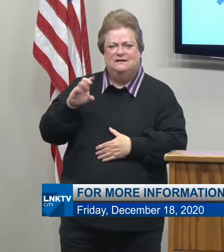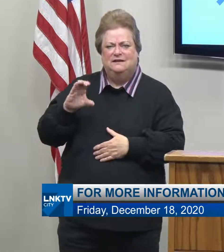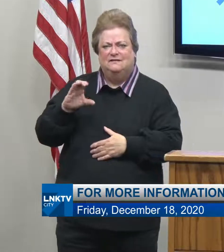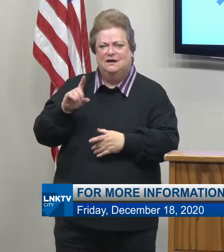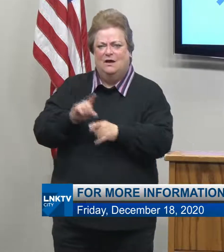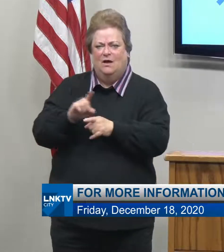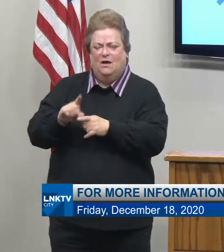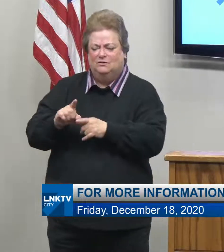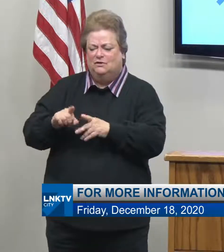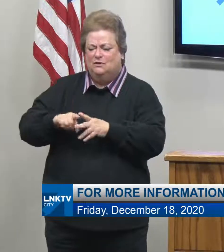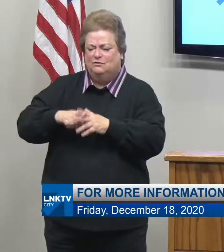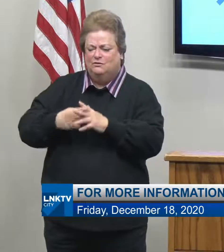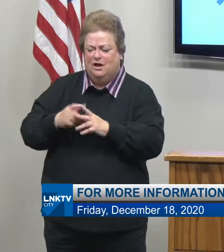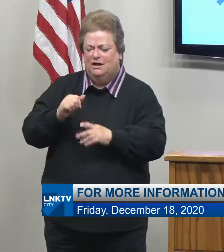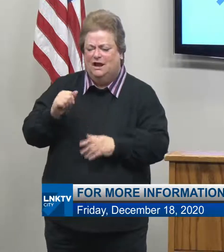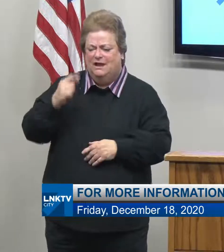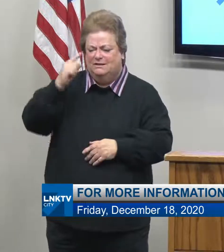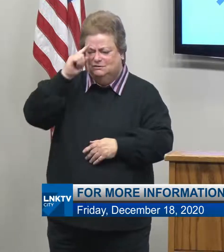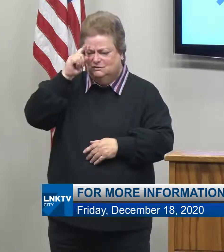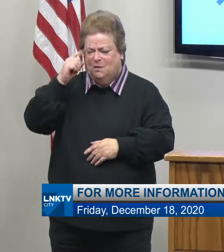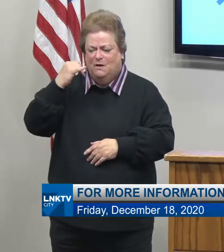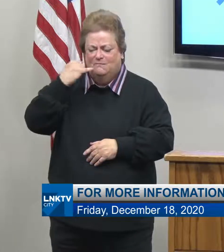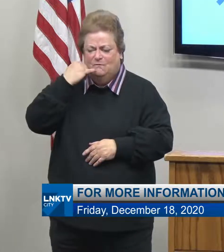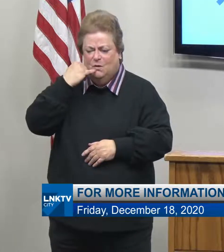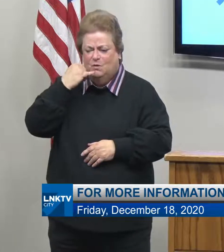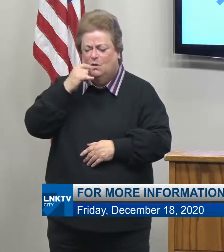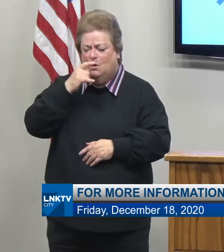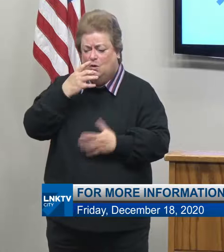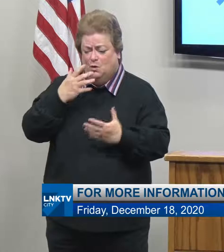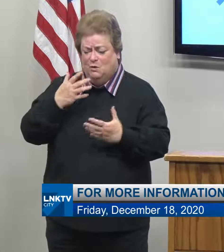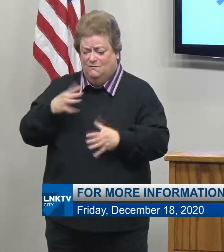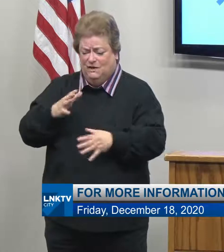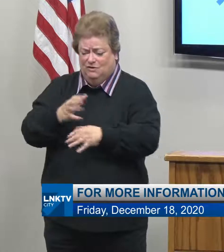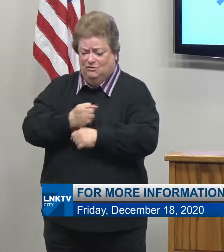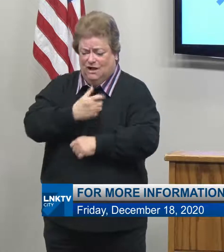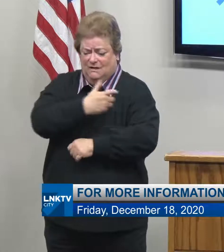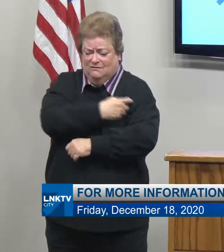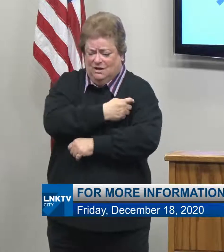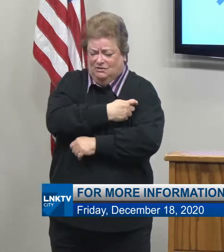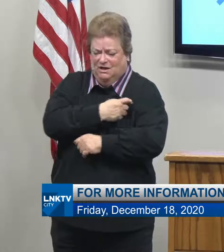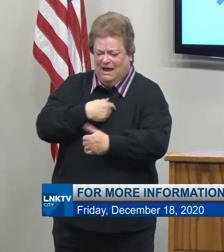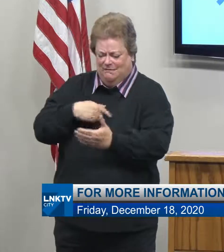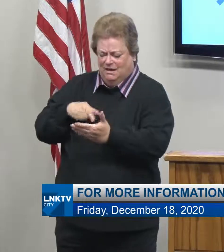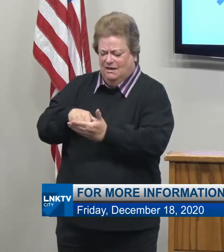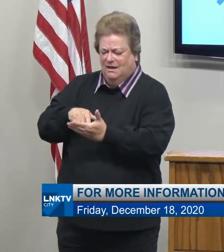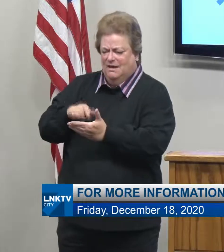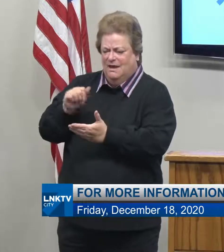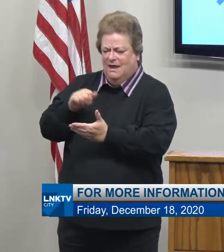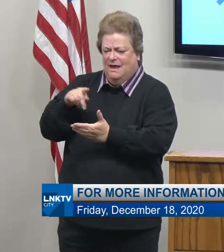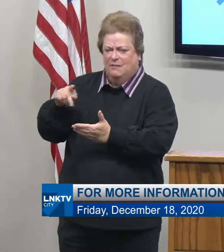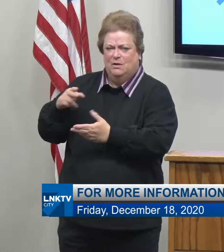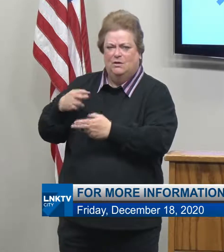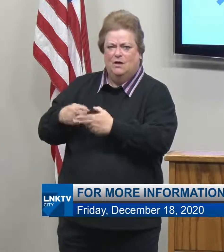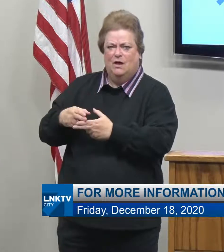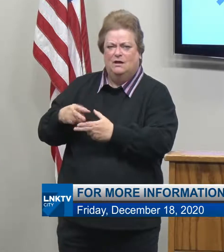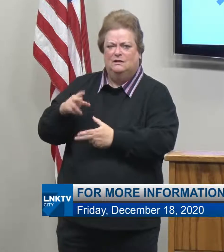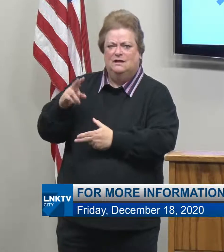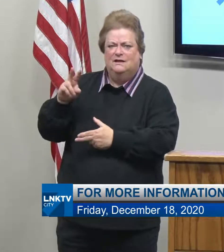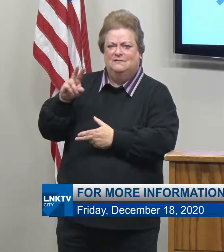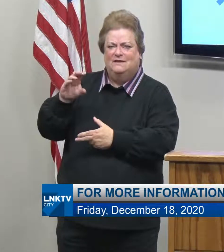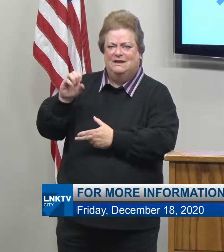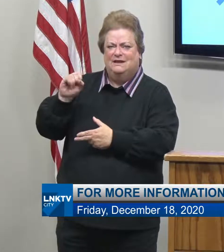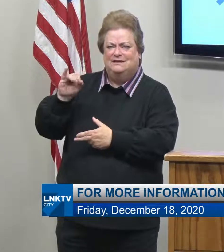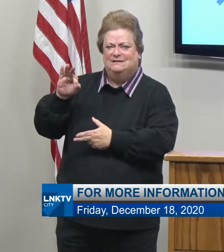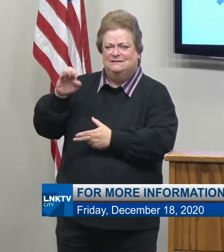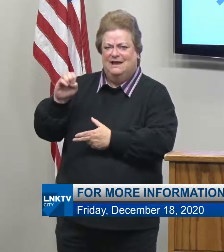a smartphone-based tool for people who receive COVID-19 vaccines called vSafe. vSafe uses